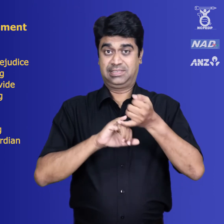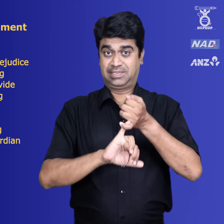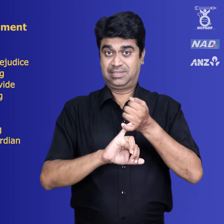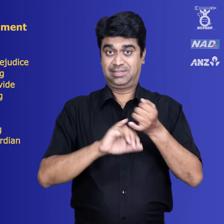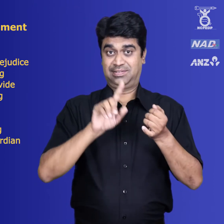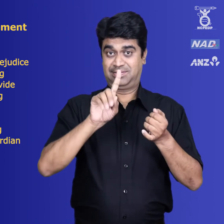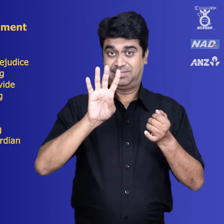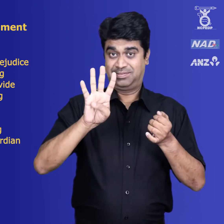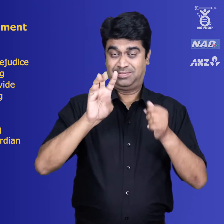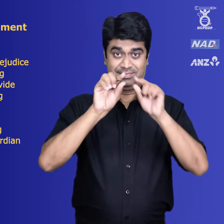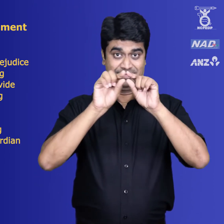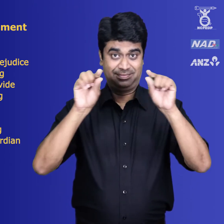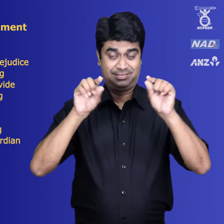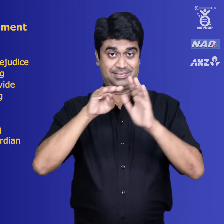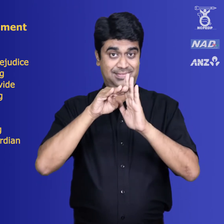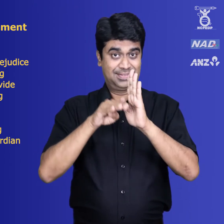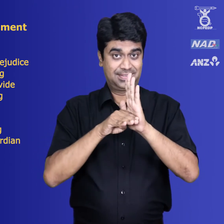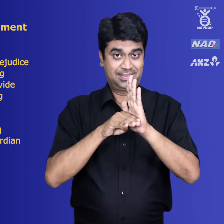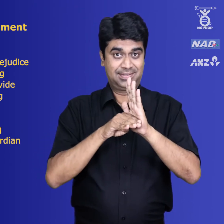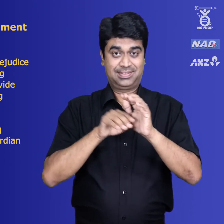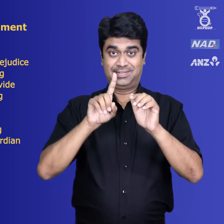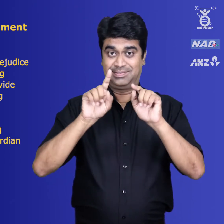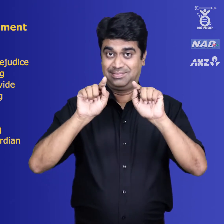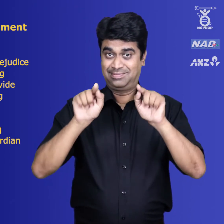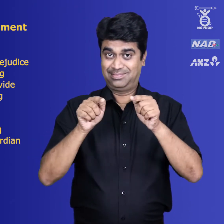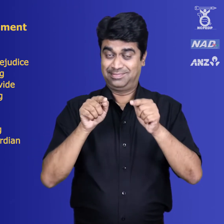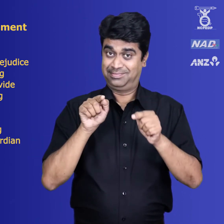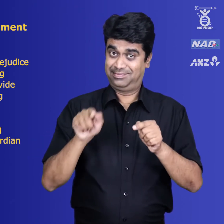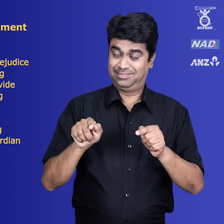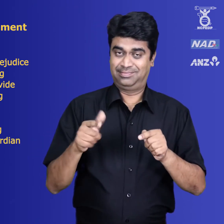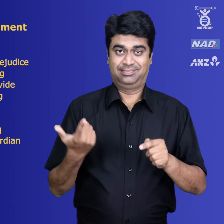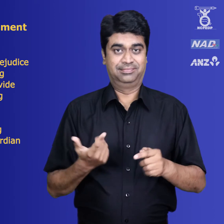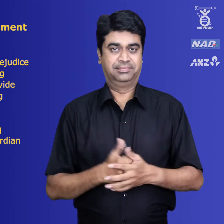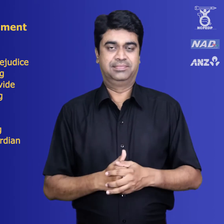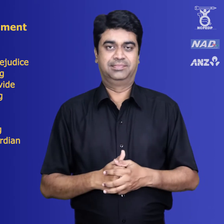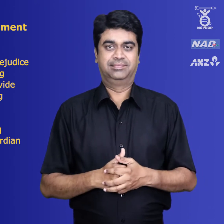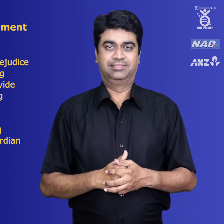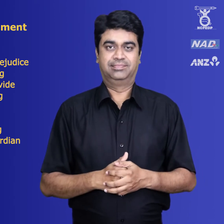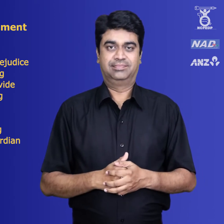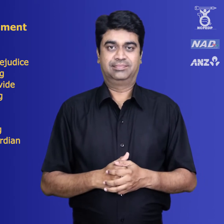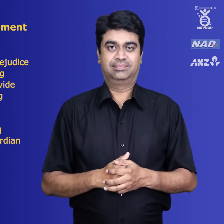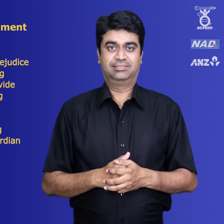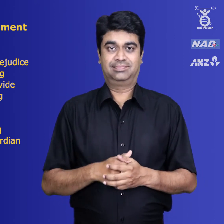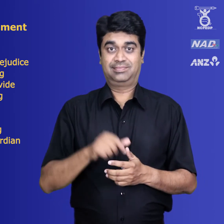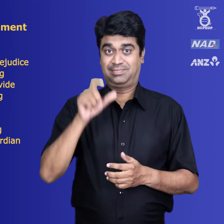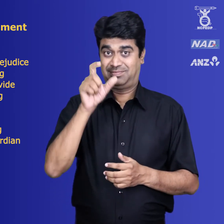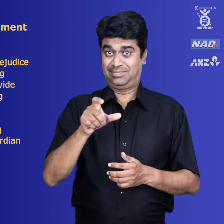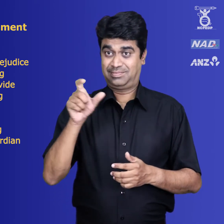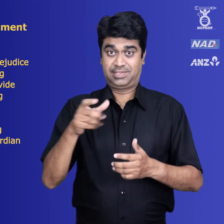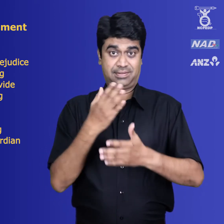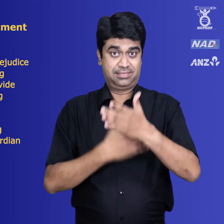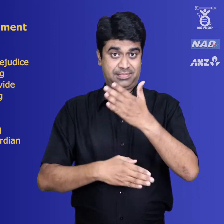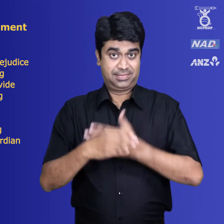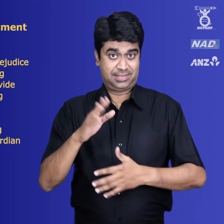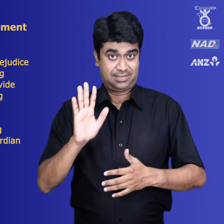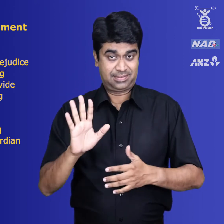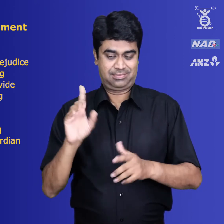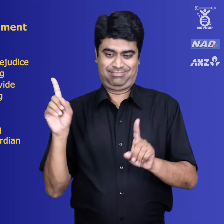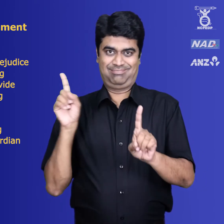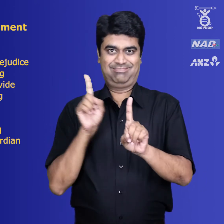The manner of providing support of a limited guardian under subsection 1 of Section 14.